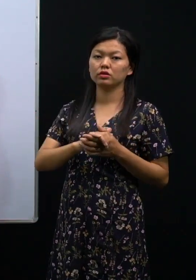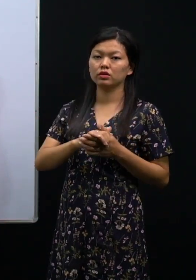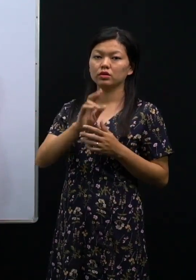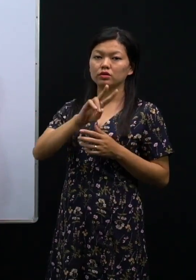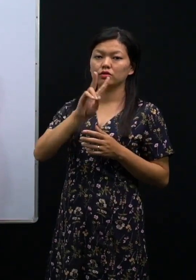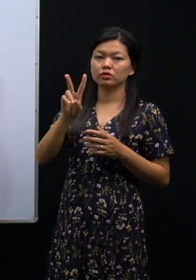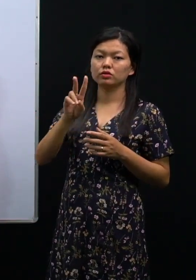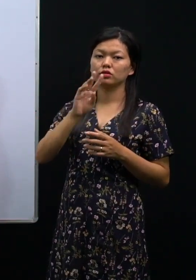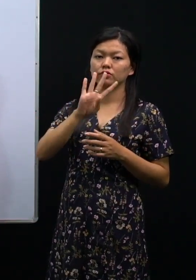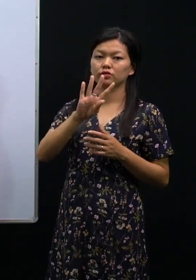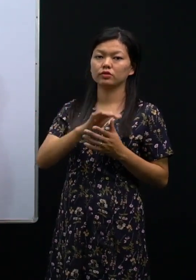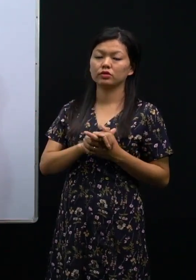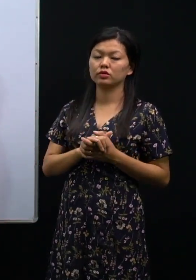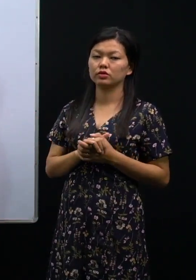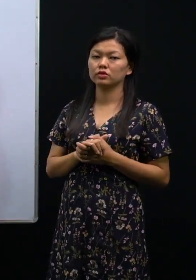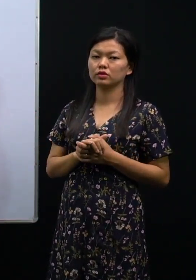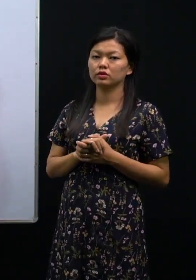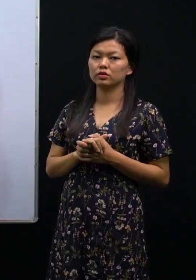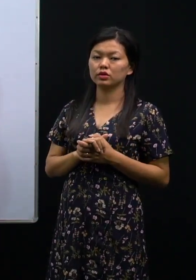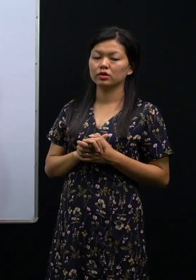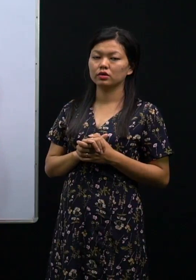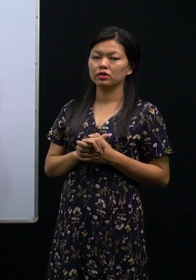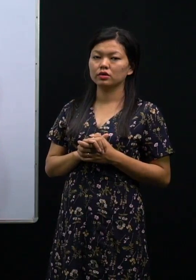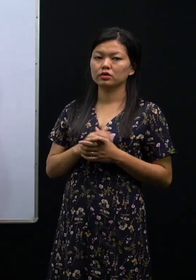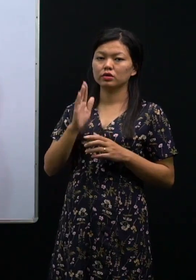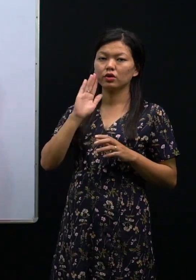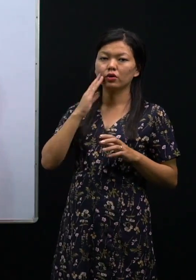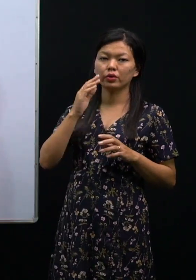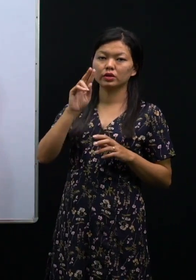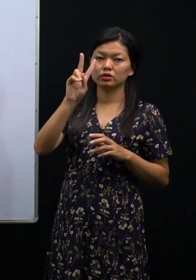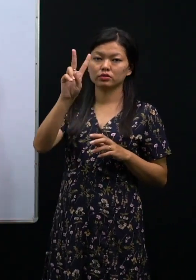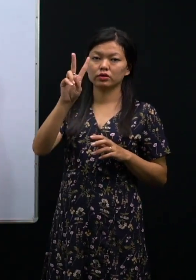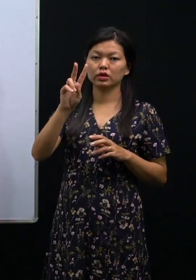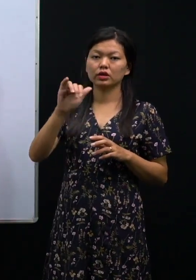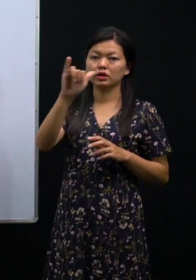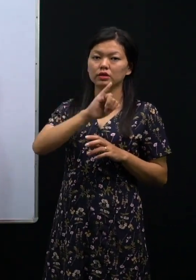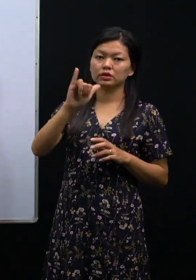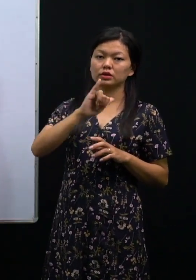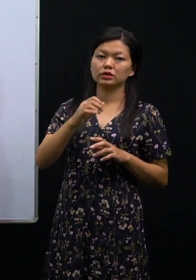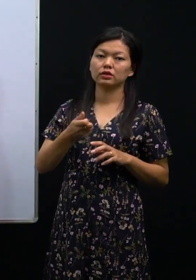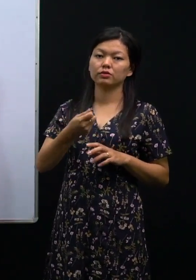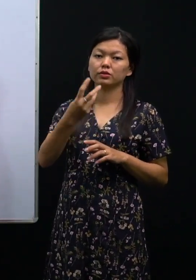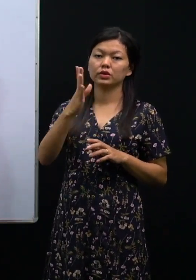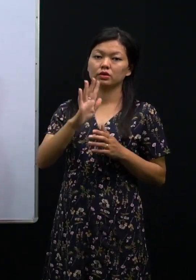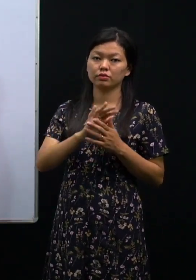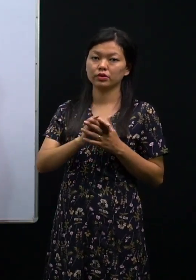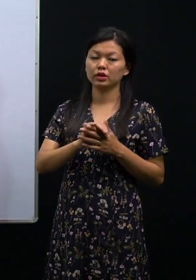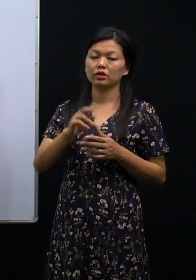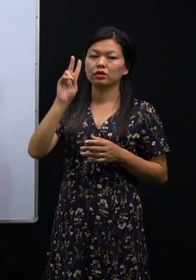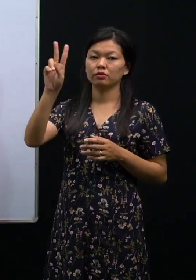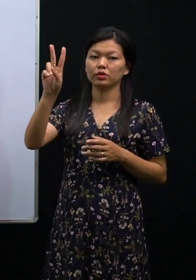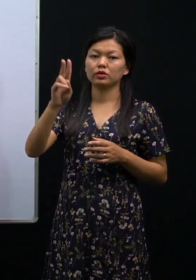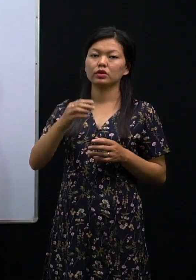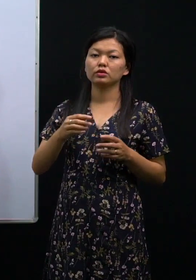2 square is, 2 2's are 4. I told earlier, when a square means same number multiply that much time, which number are in the power.